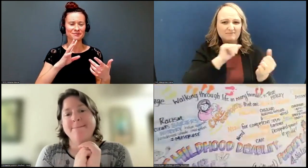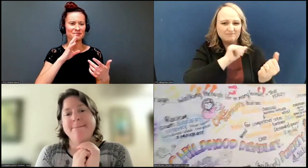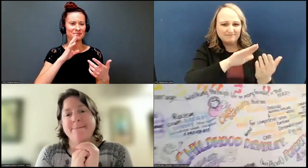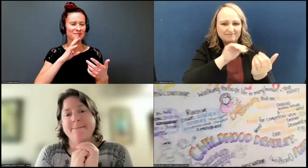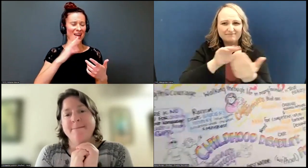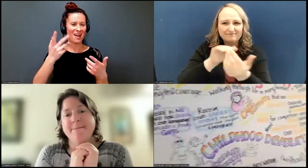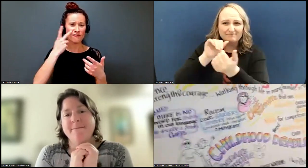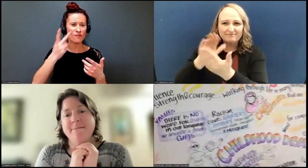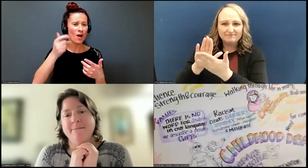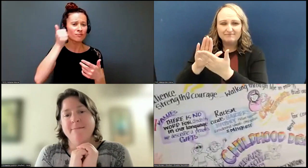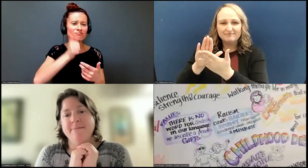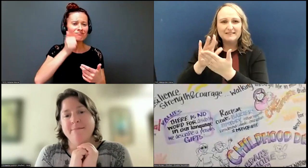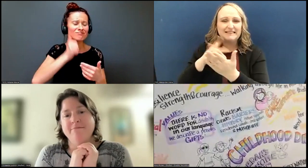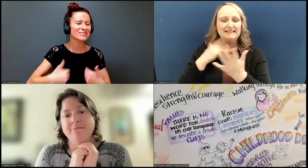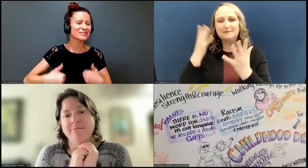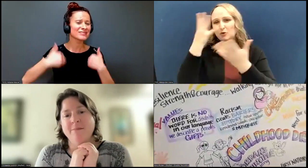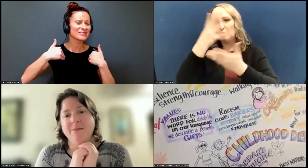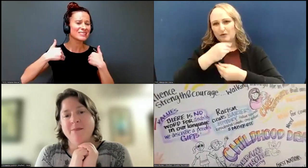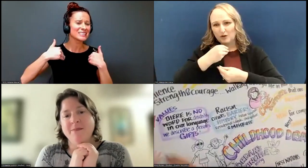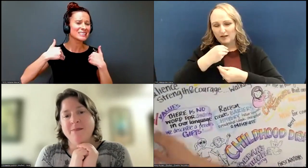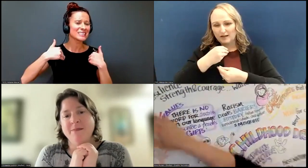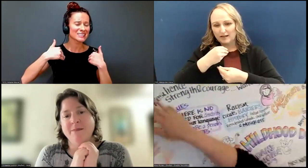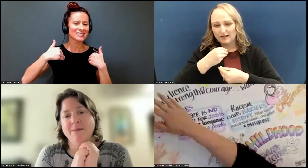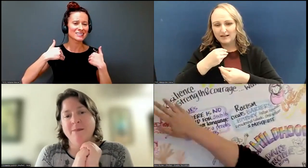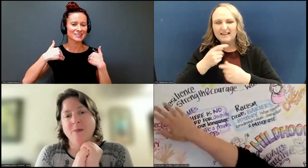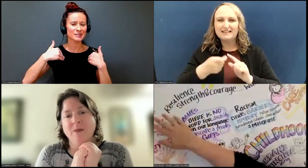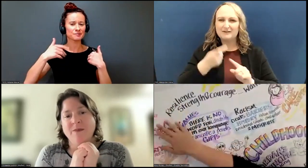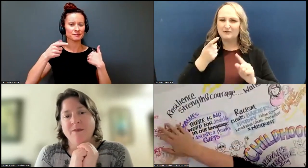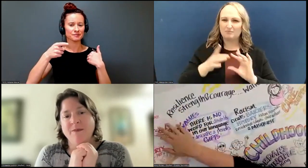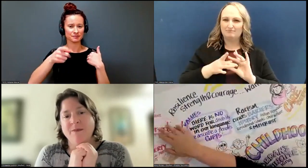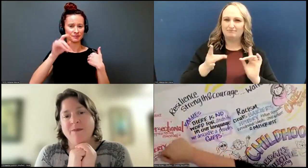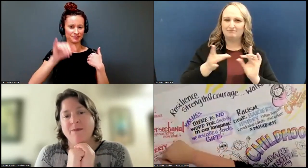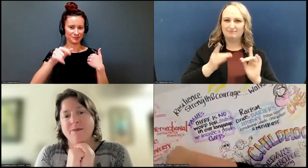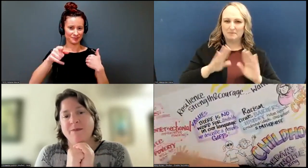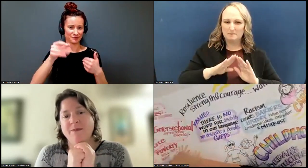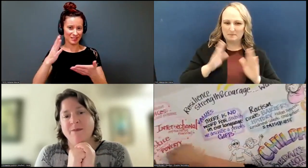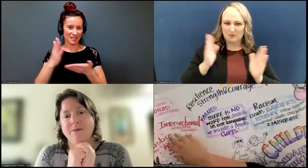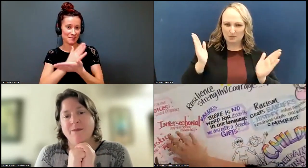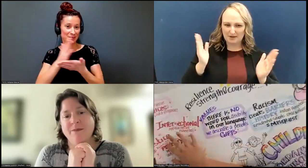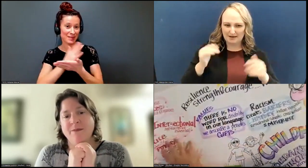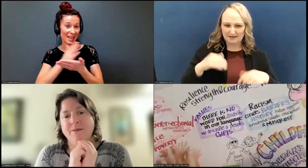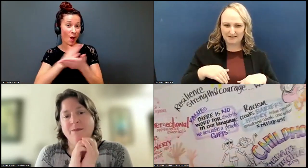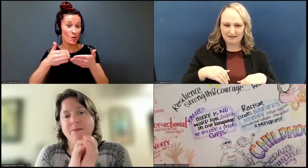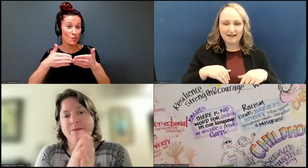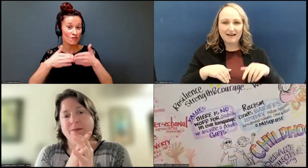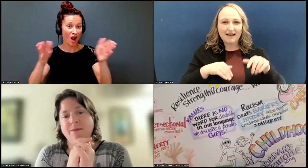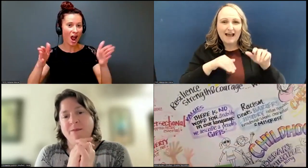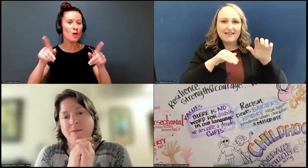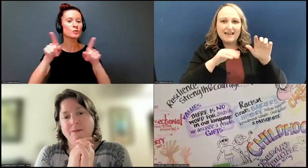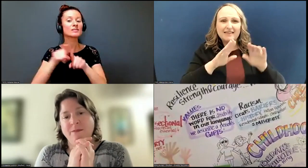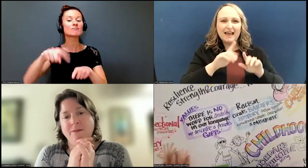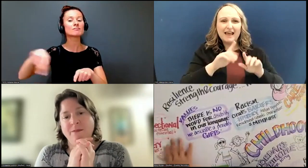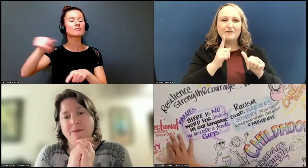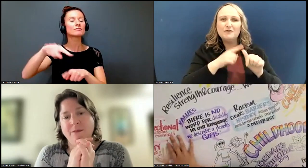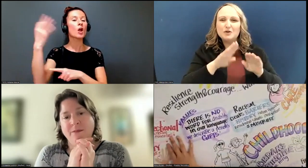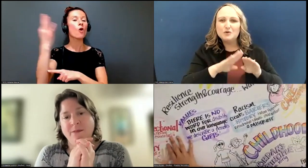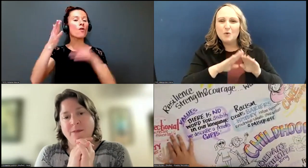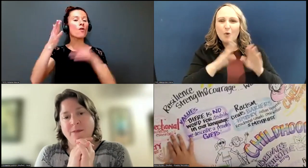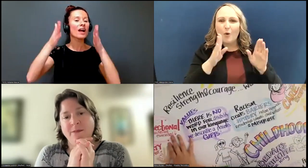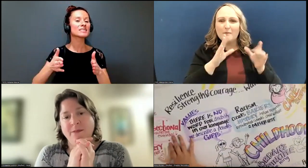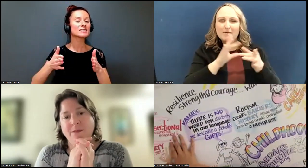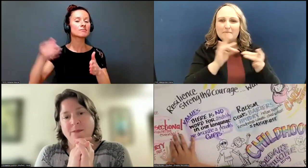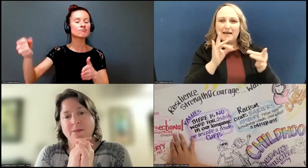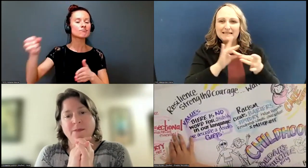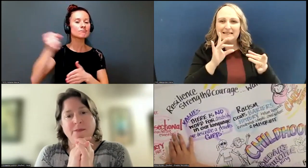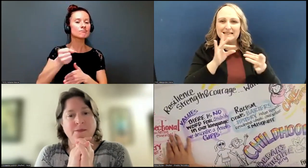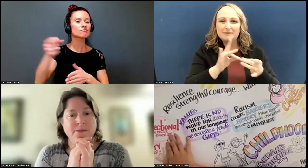our opening. And then opening speakers and just these opening kind of messages around